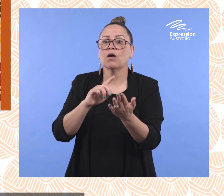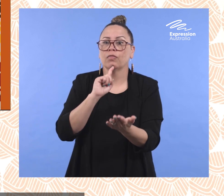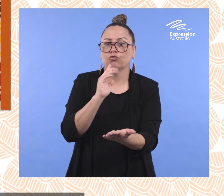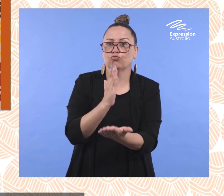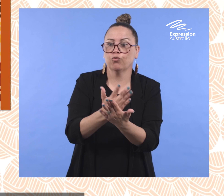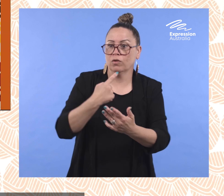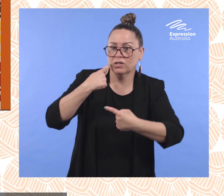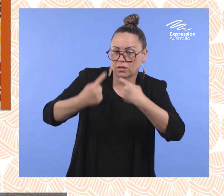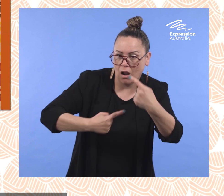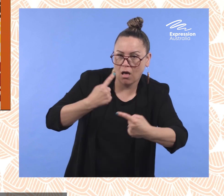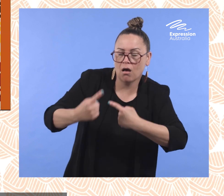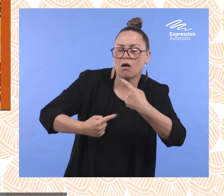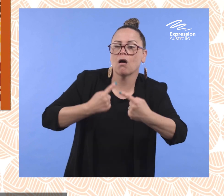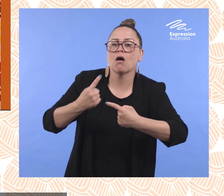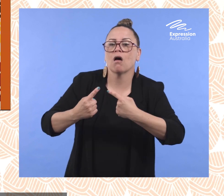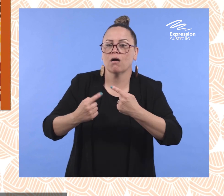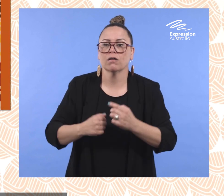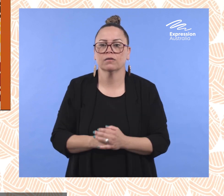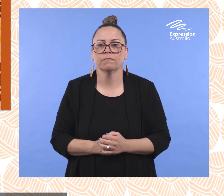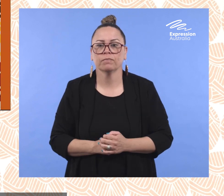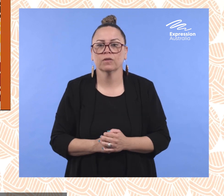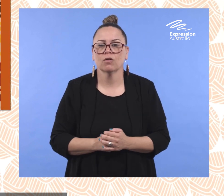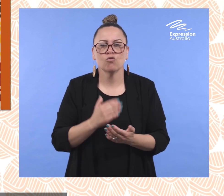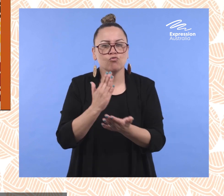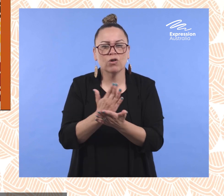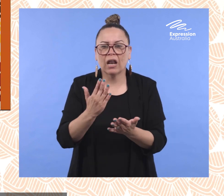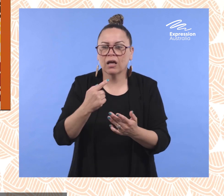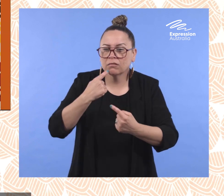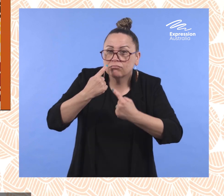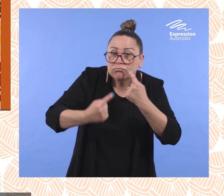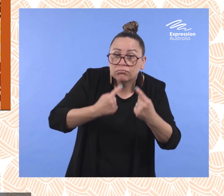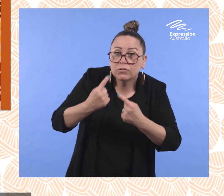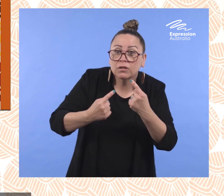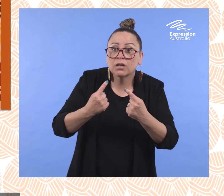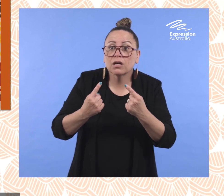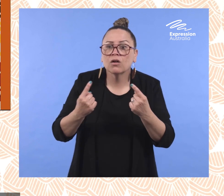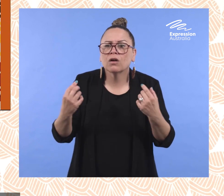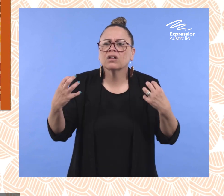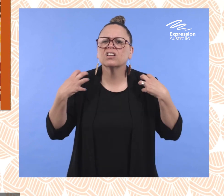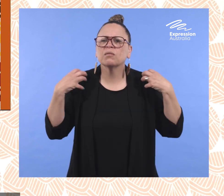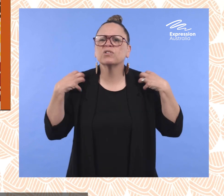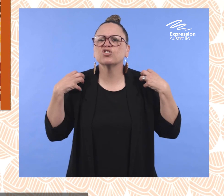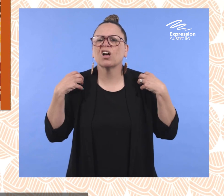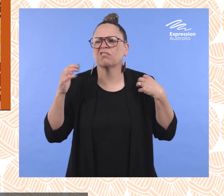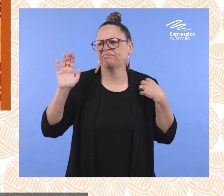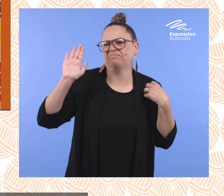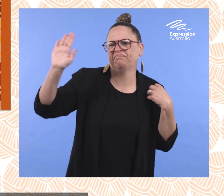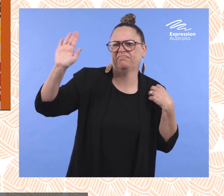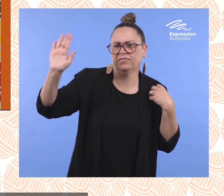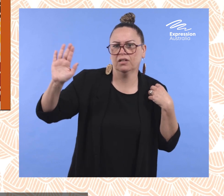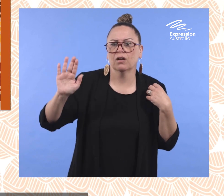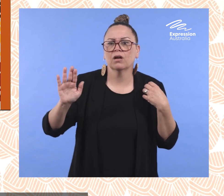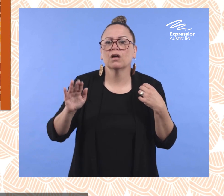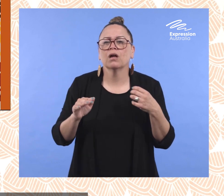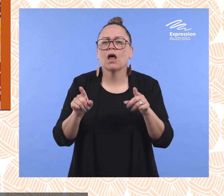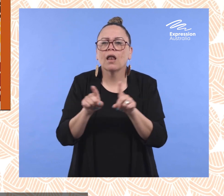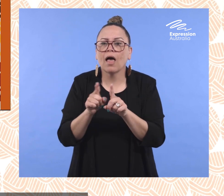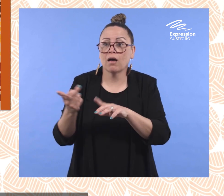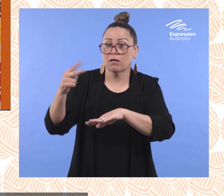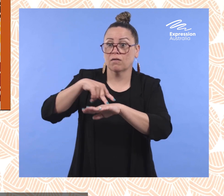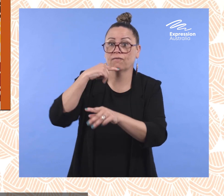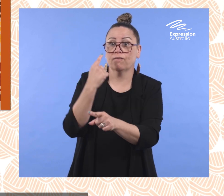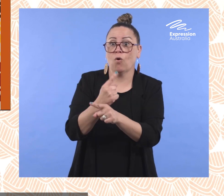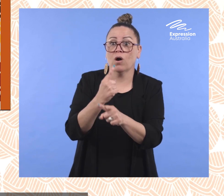as the Makarrata Commission. And it was proposed the voice as